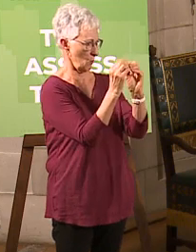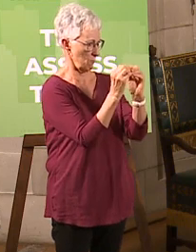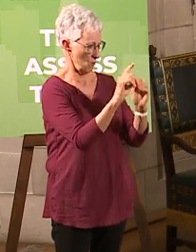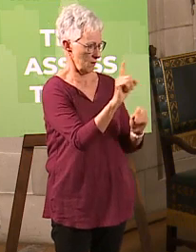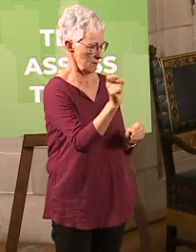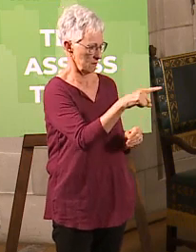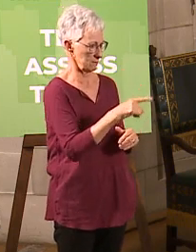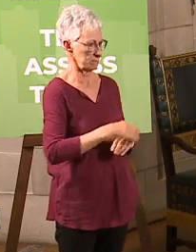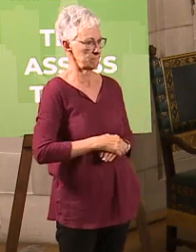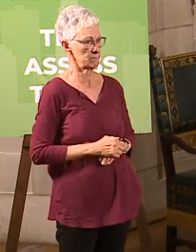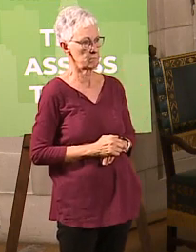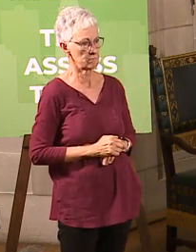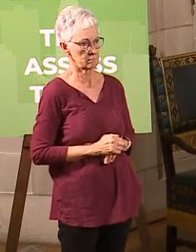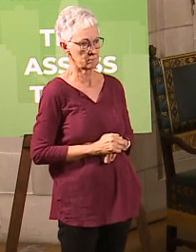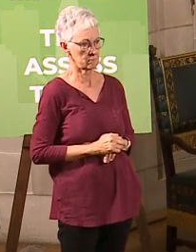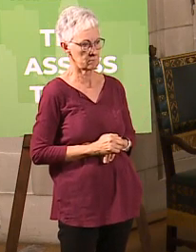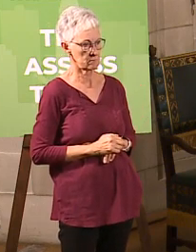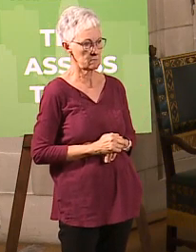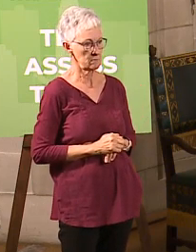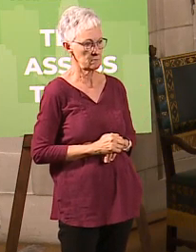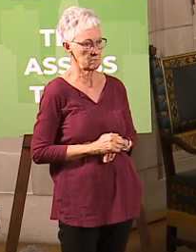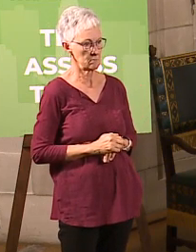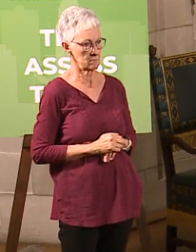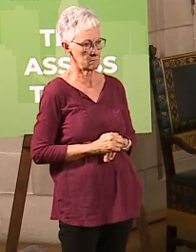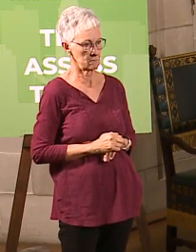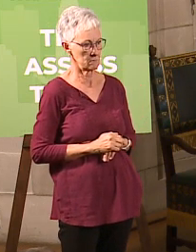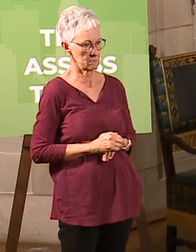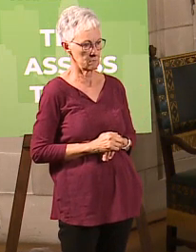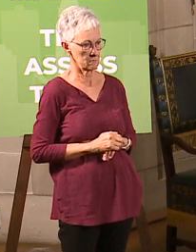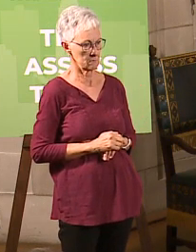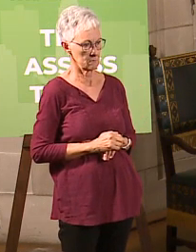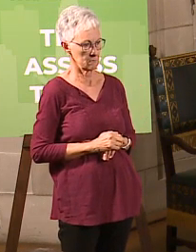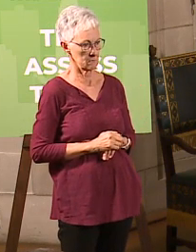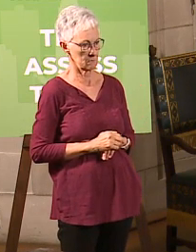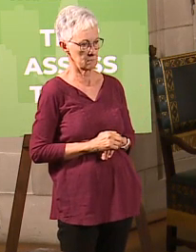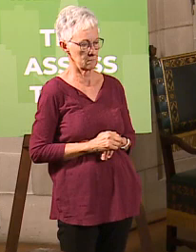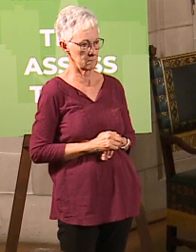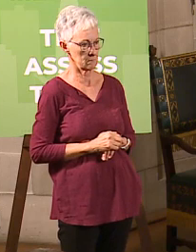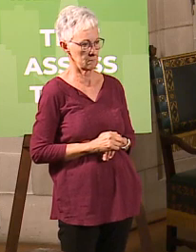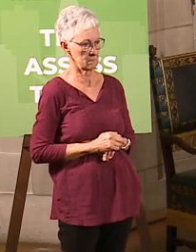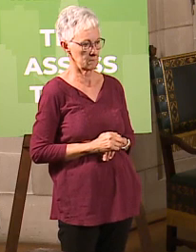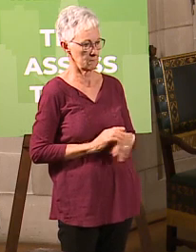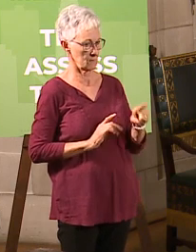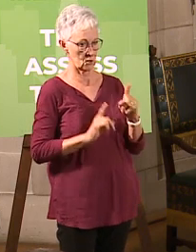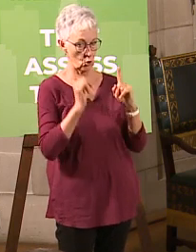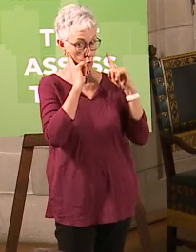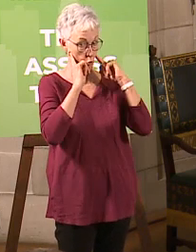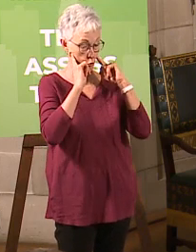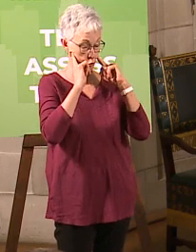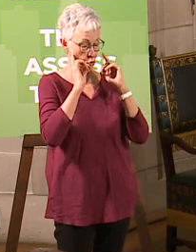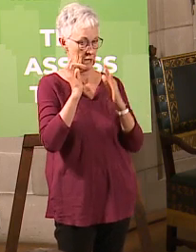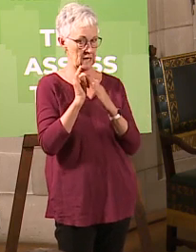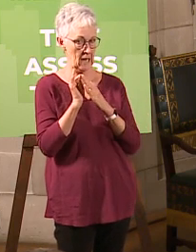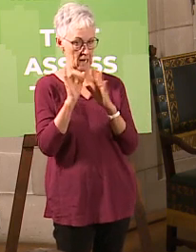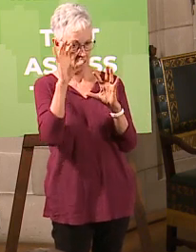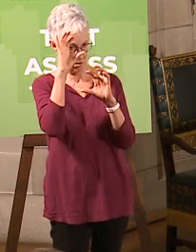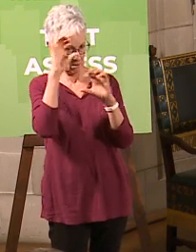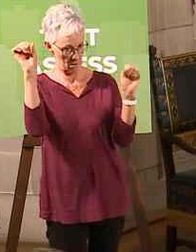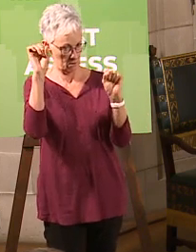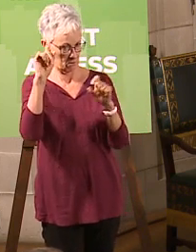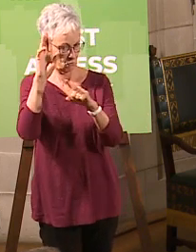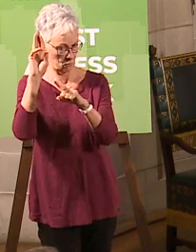They're saying that the United States has higher cases than a lot of these foreign countries. There are a lot of people who want to go, like